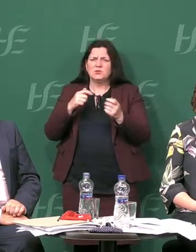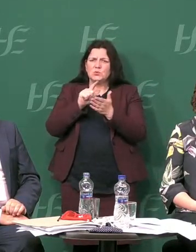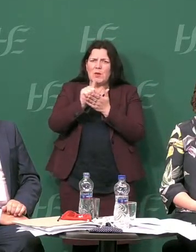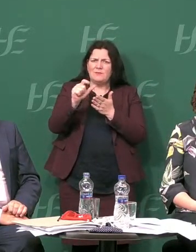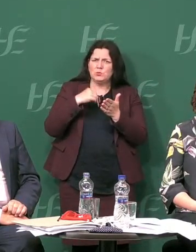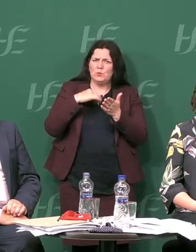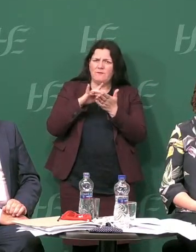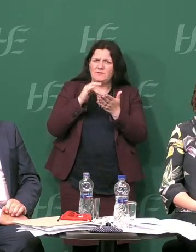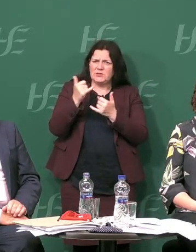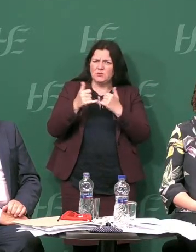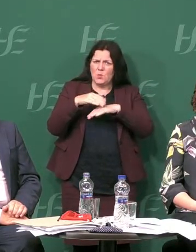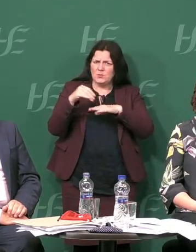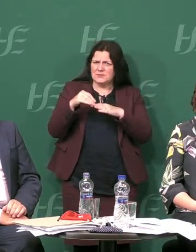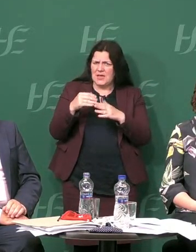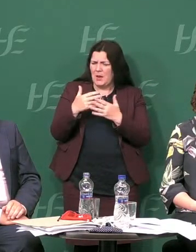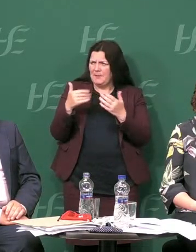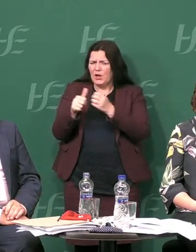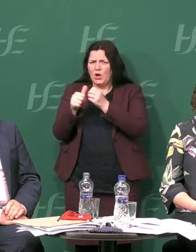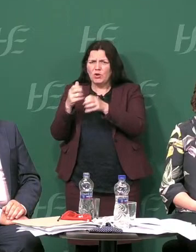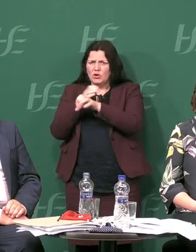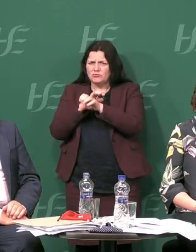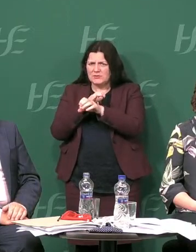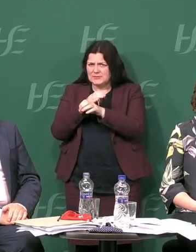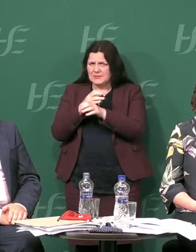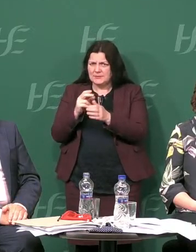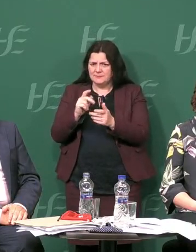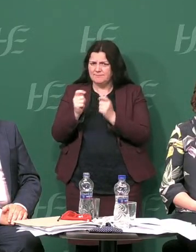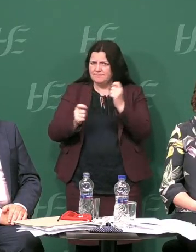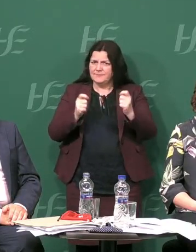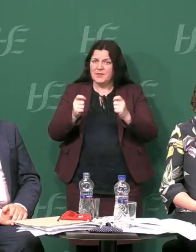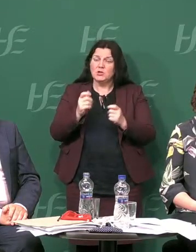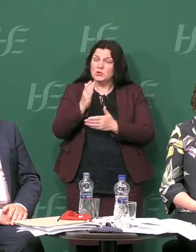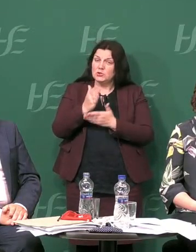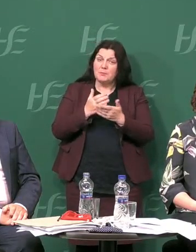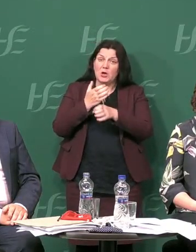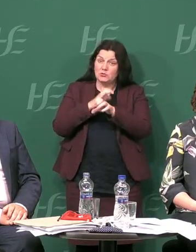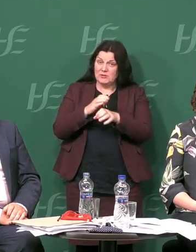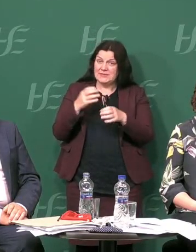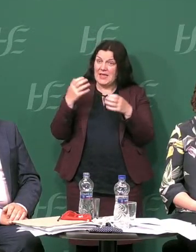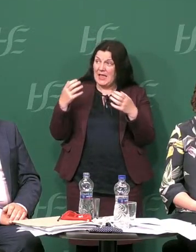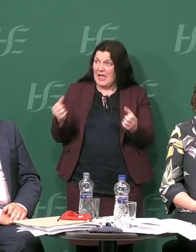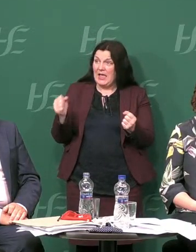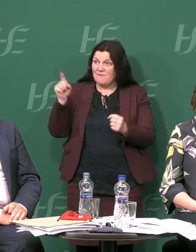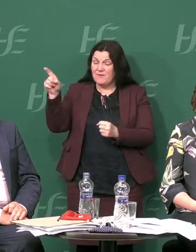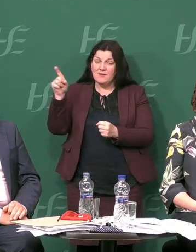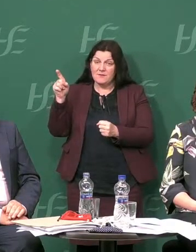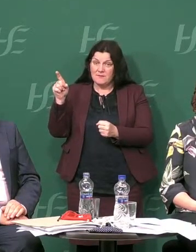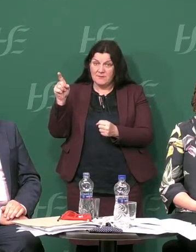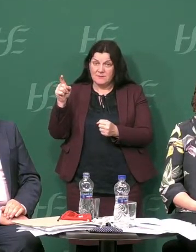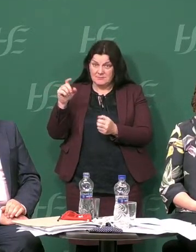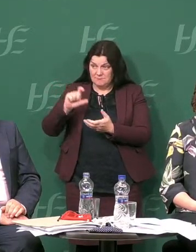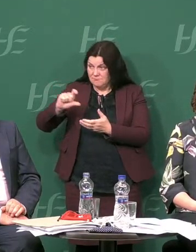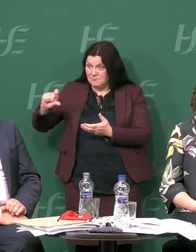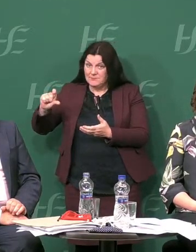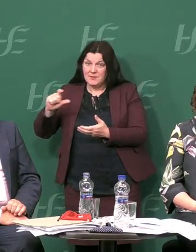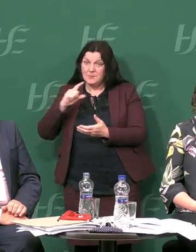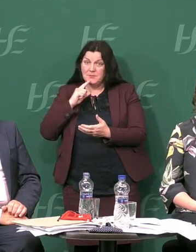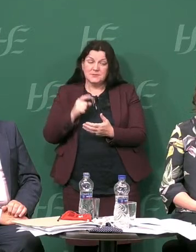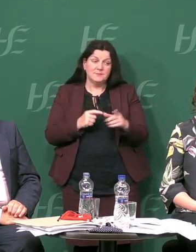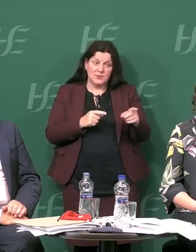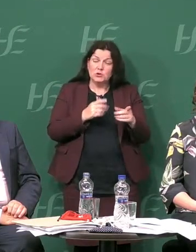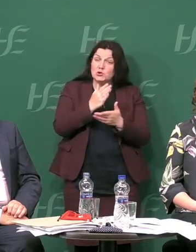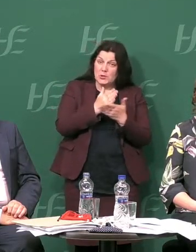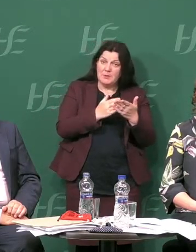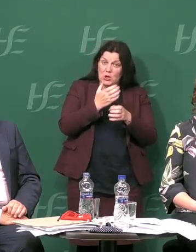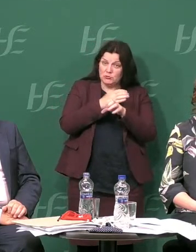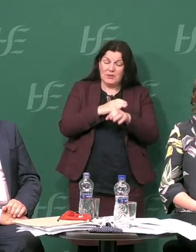to 15-year-olds? And are there countries perhaps that aren't doing it that do have supplies, and maybe why they're not doing it? So there's quite a number of